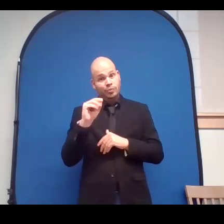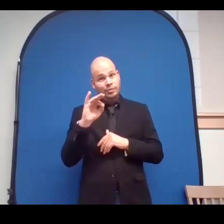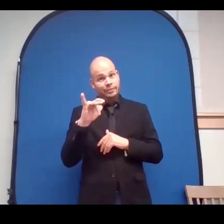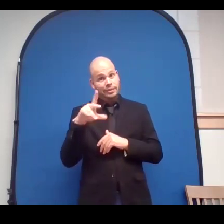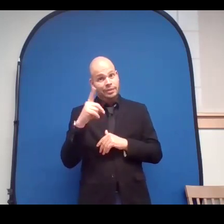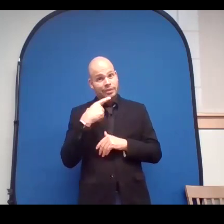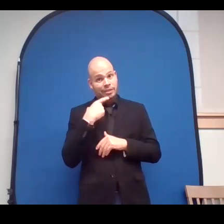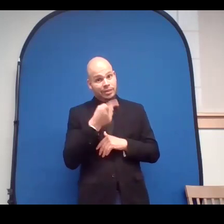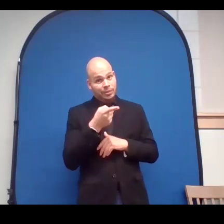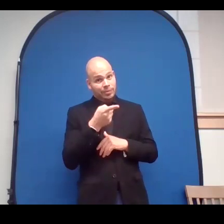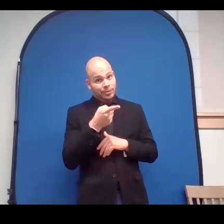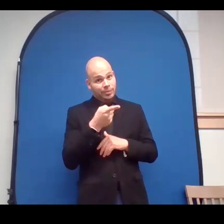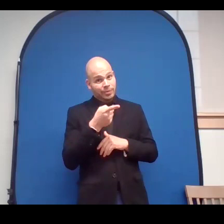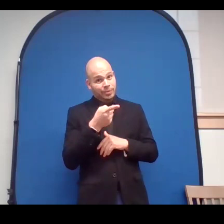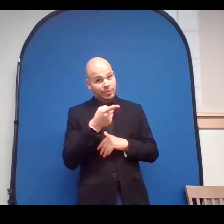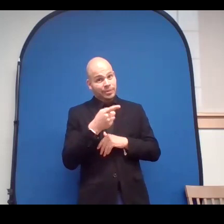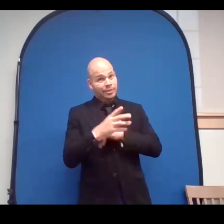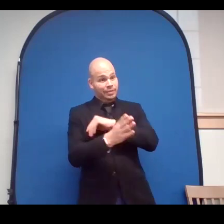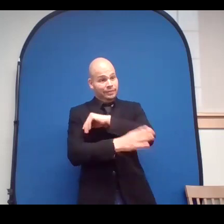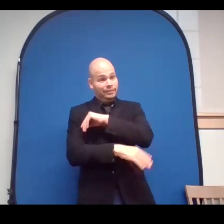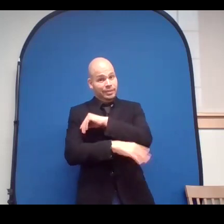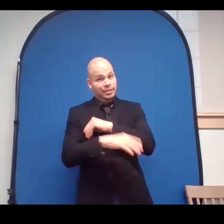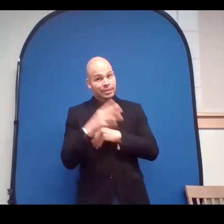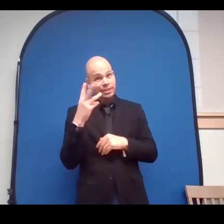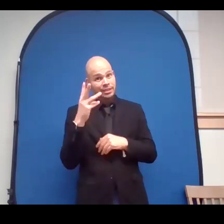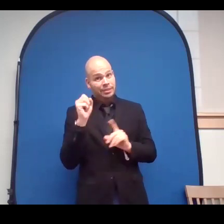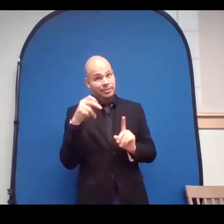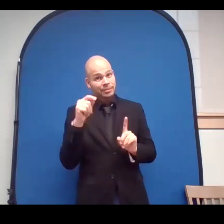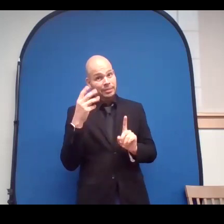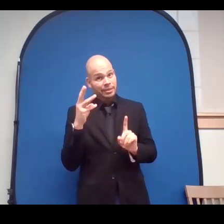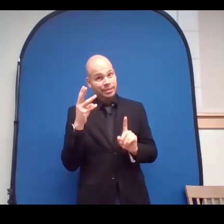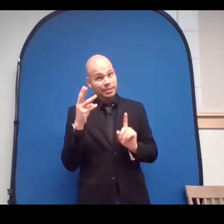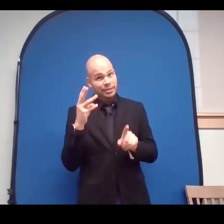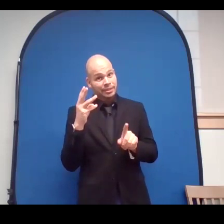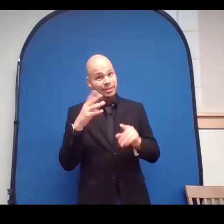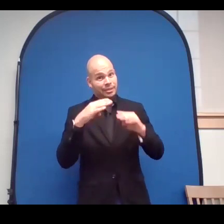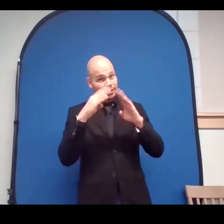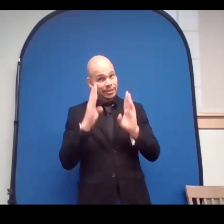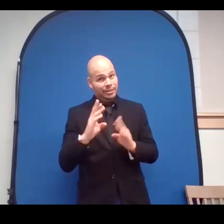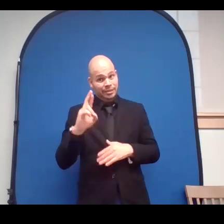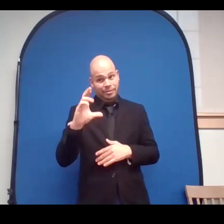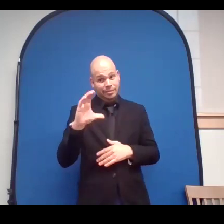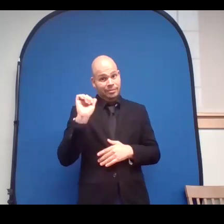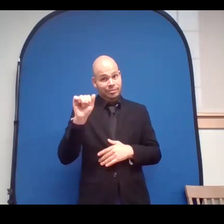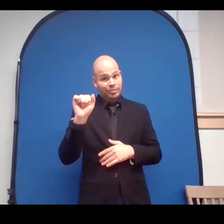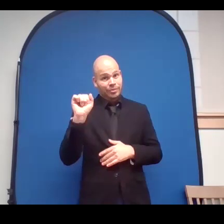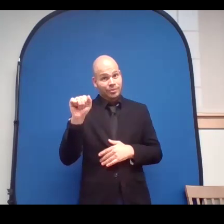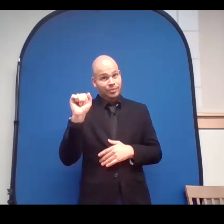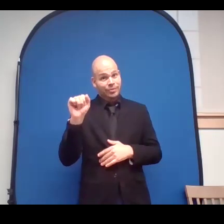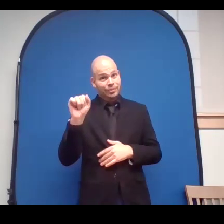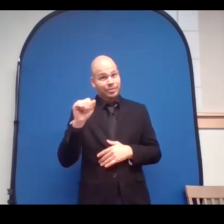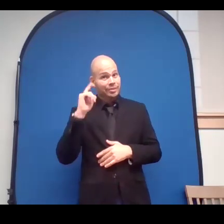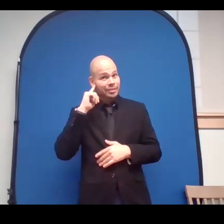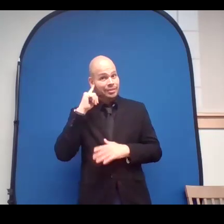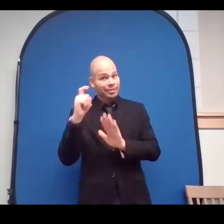16th, that he had knocked on the door of Card's residence, heard him moving around inside, but that he